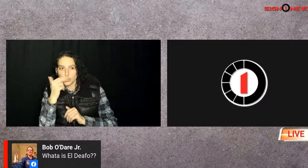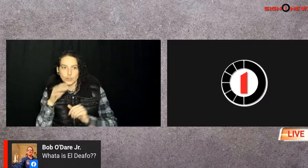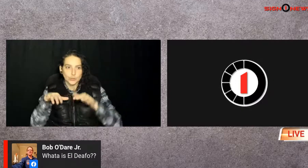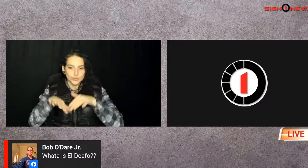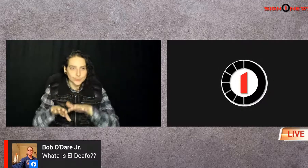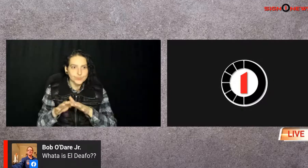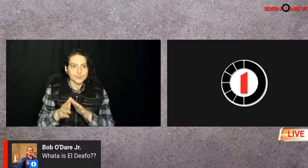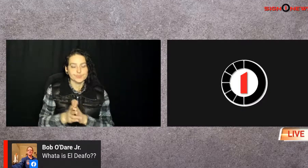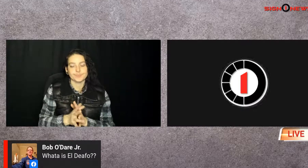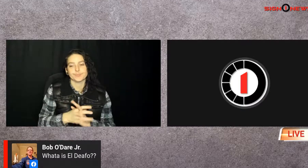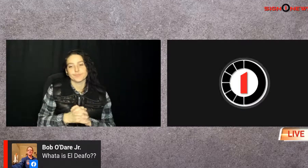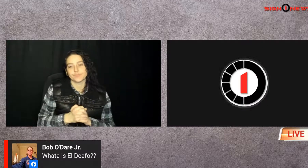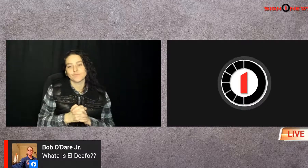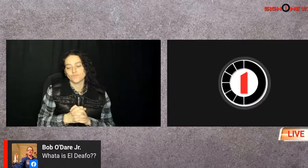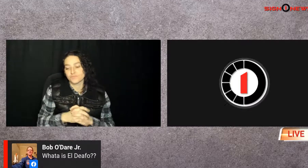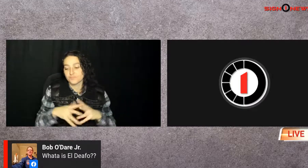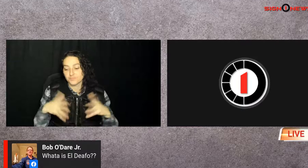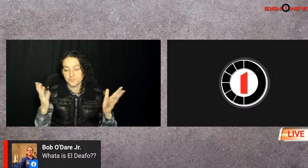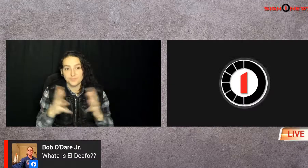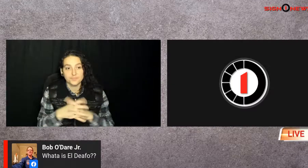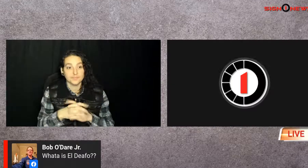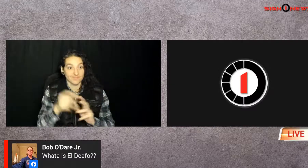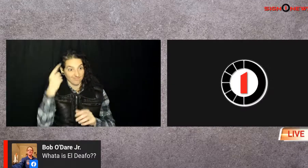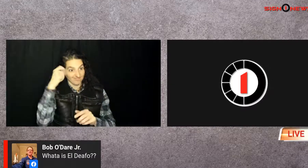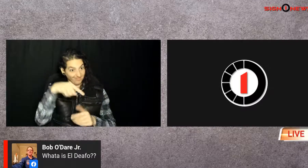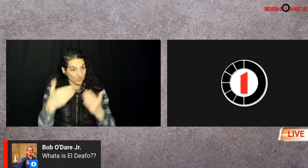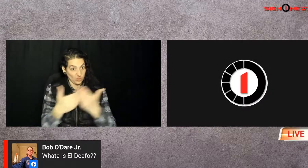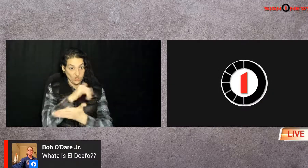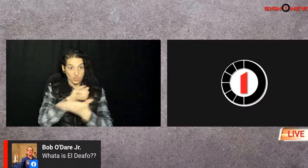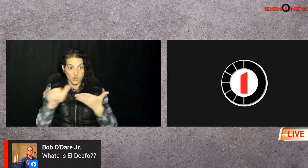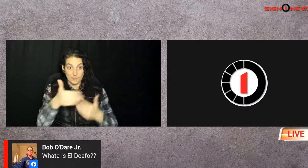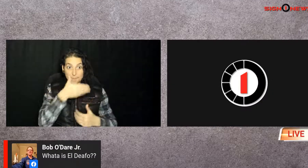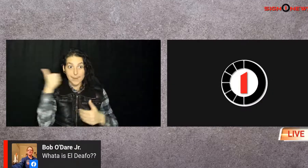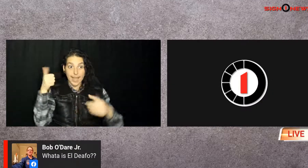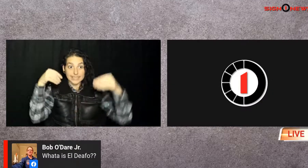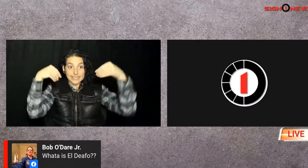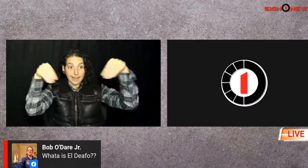story. And so she turned it into an animated series.